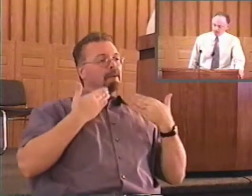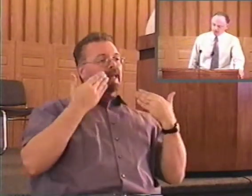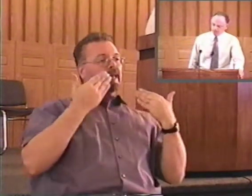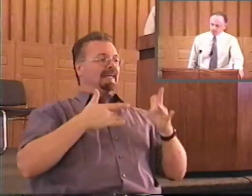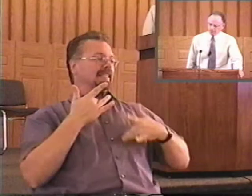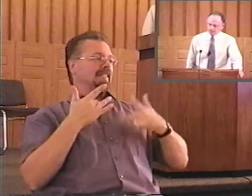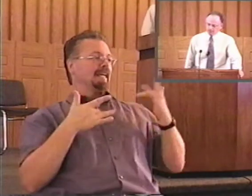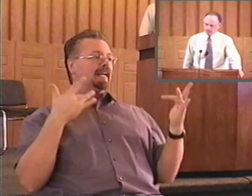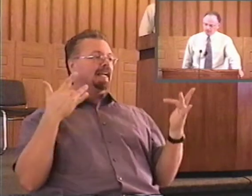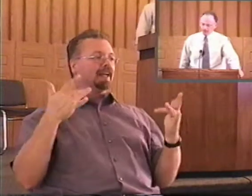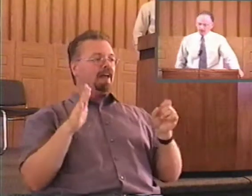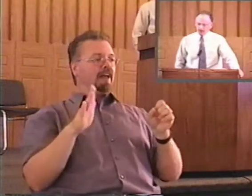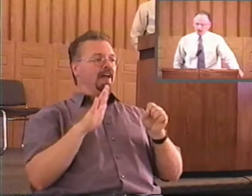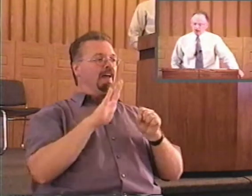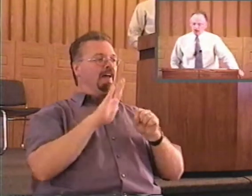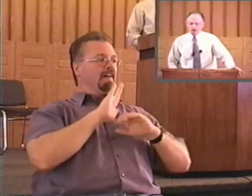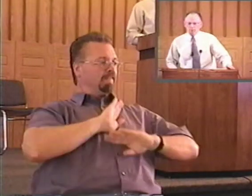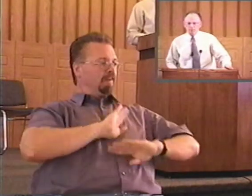fulfilled.